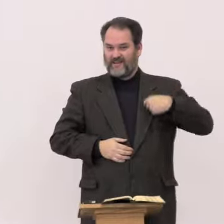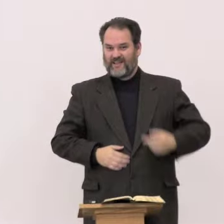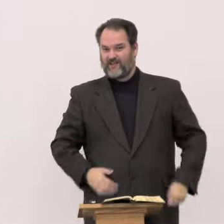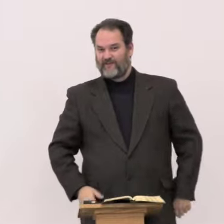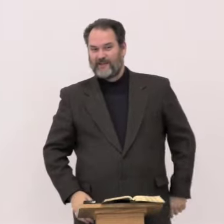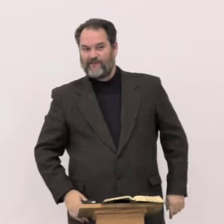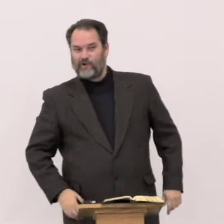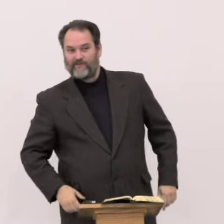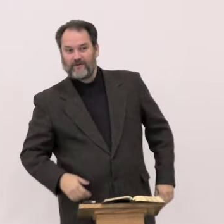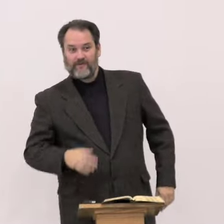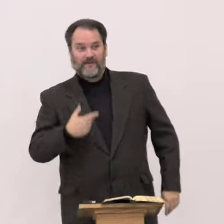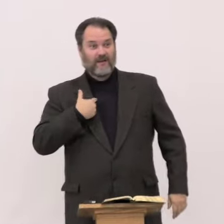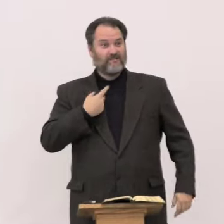crazy.